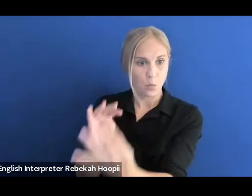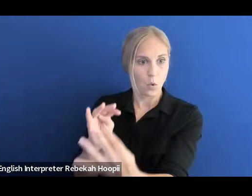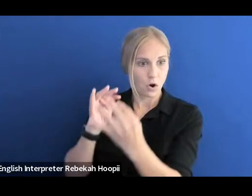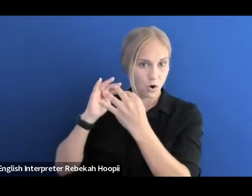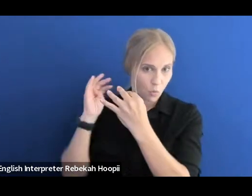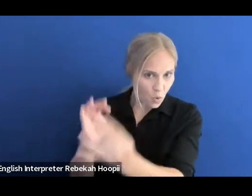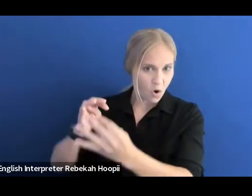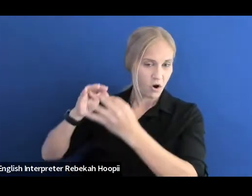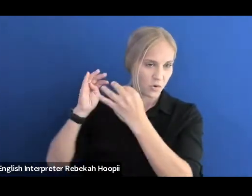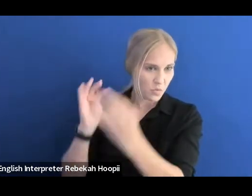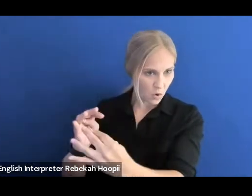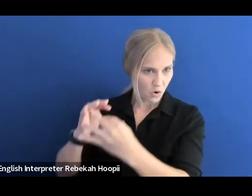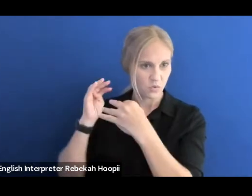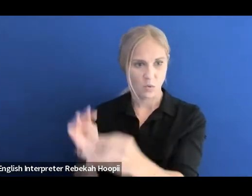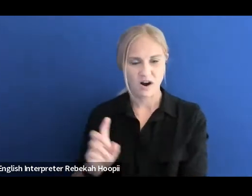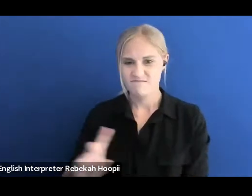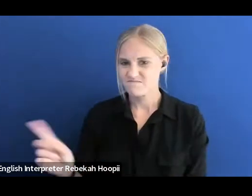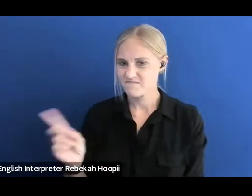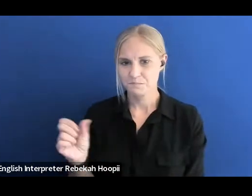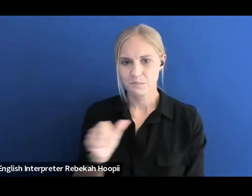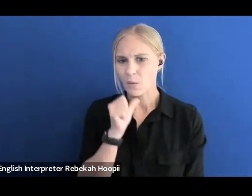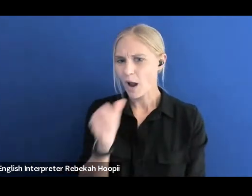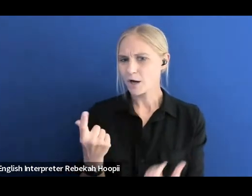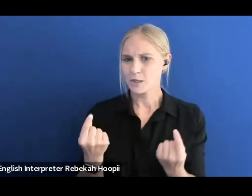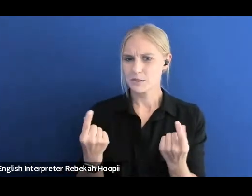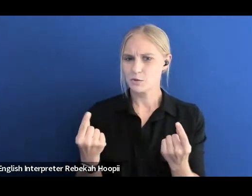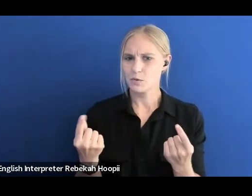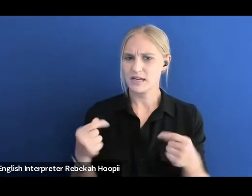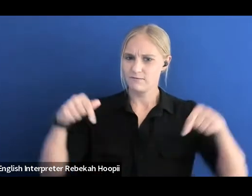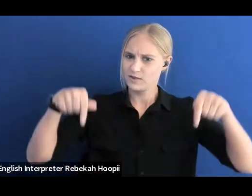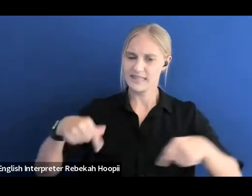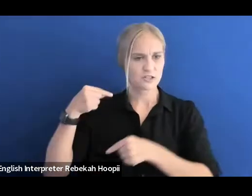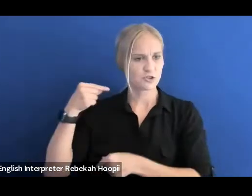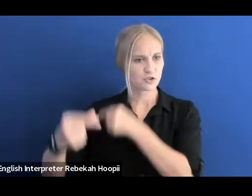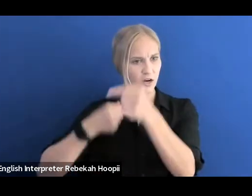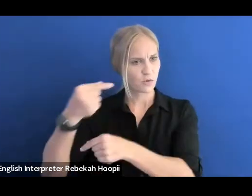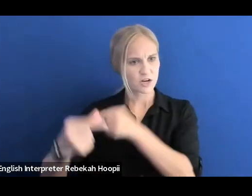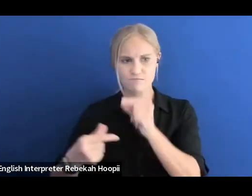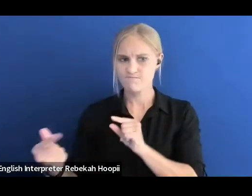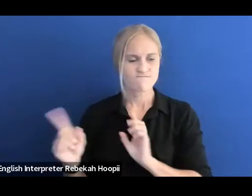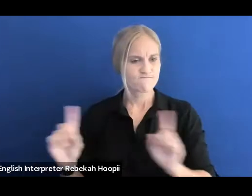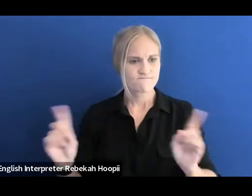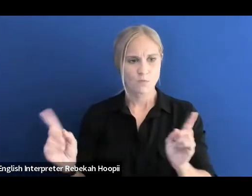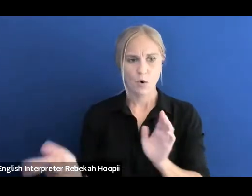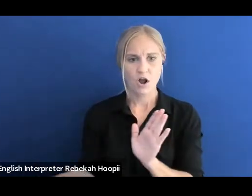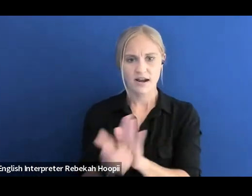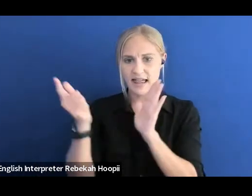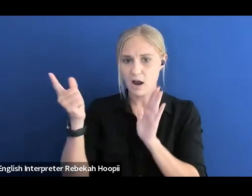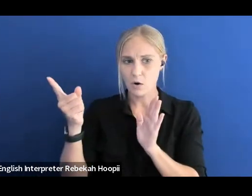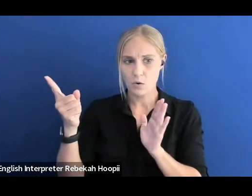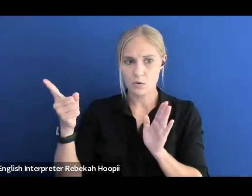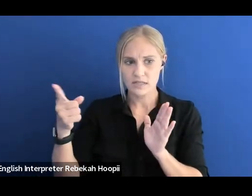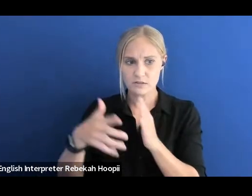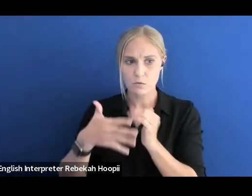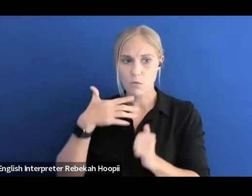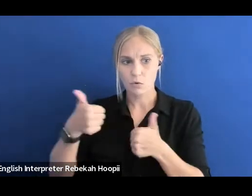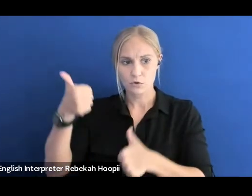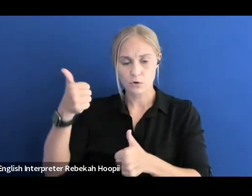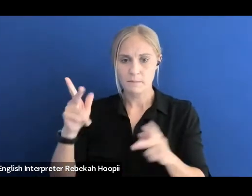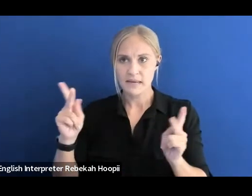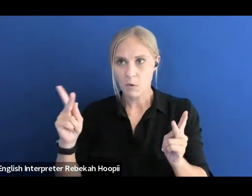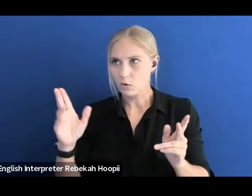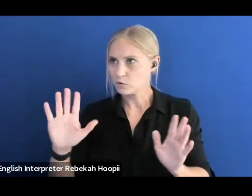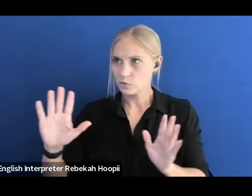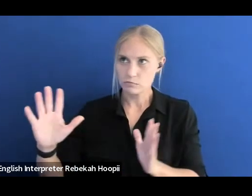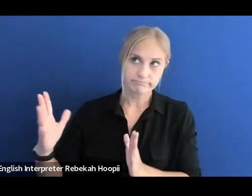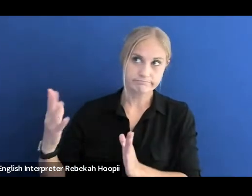war. That's not what we're gonna do for our generation. And we're not gonna allow all of these older politics who are pumping you guys up,